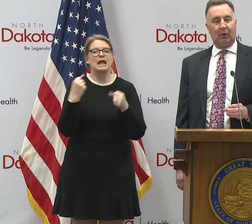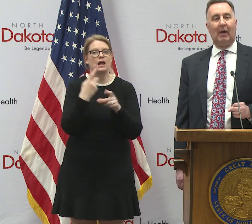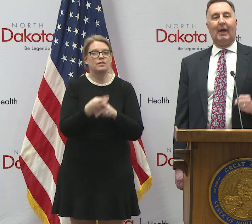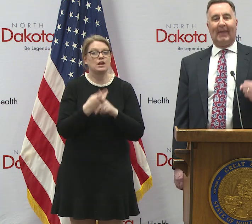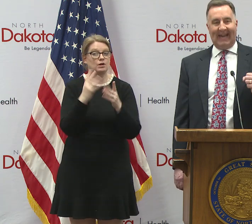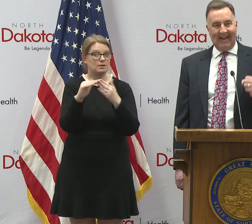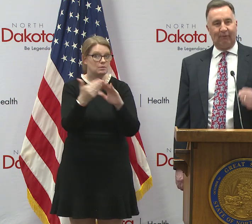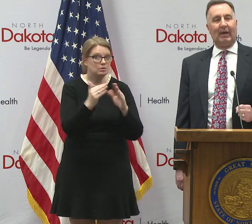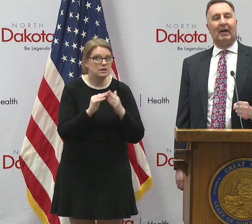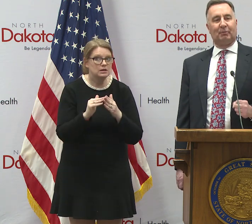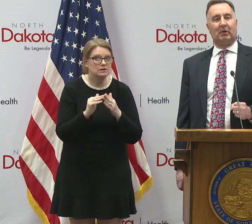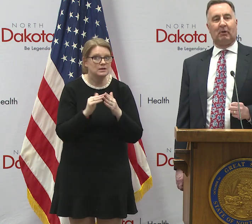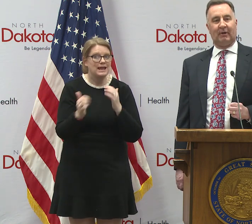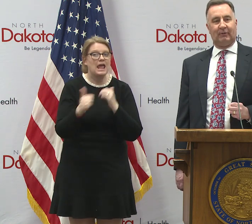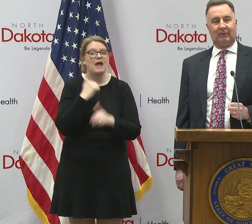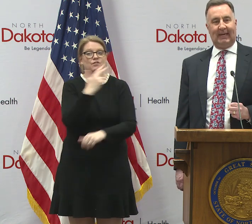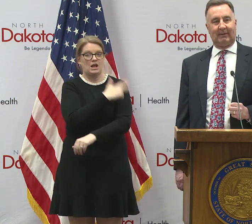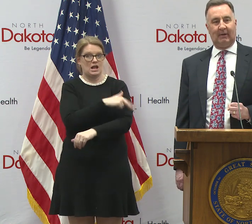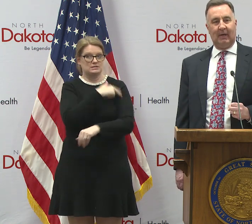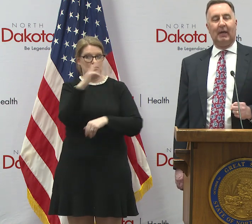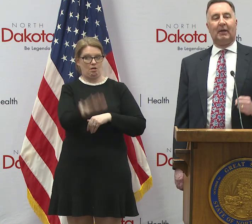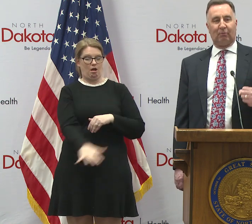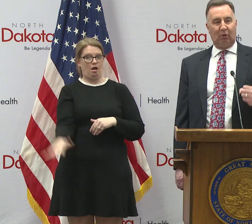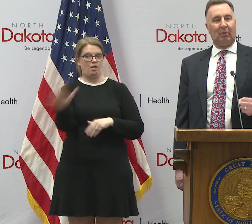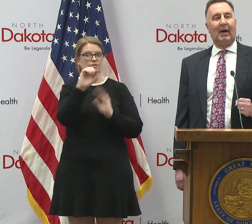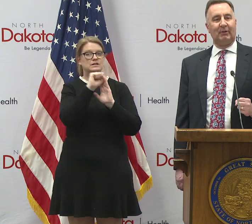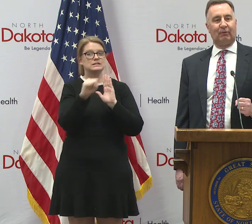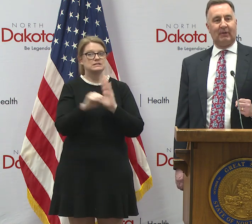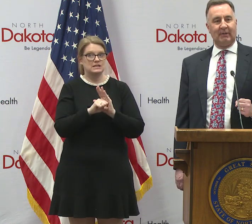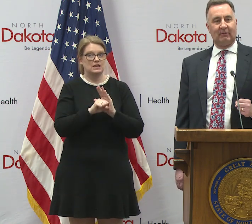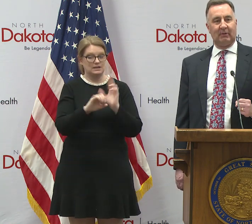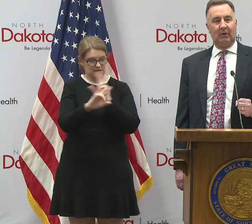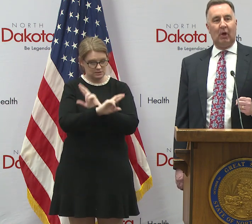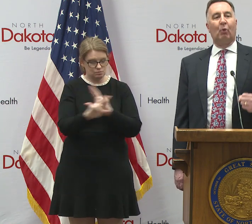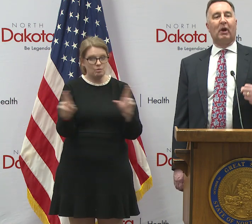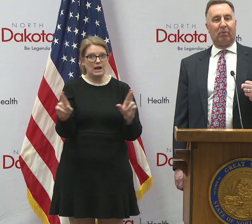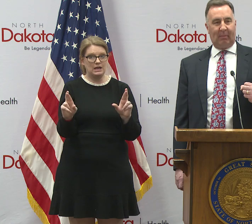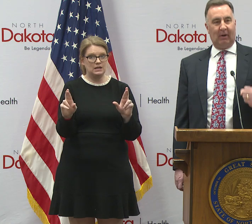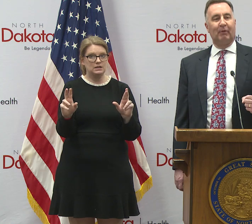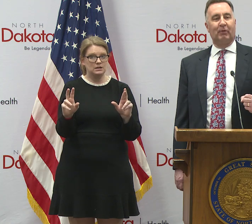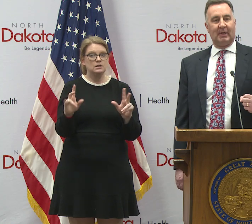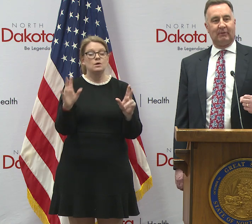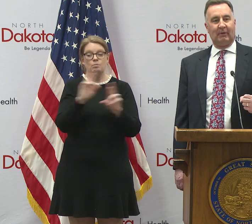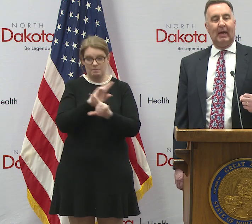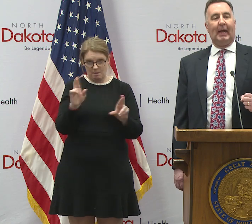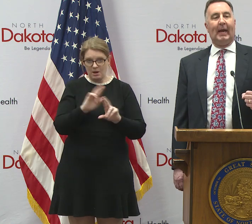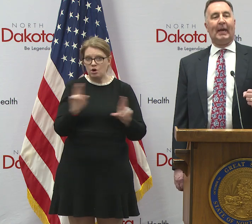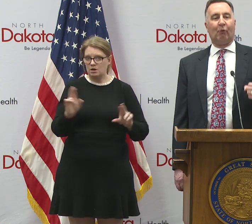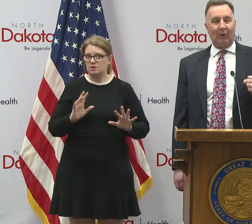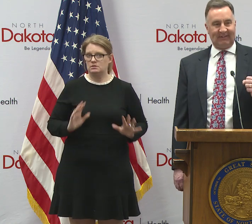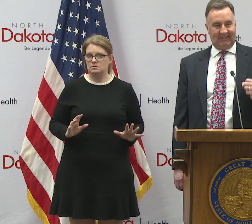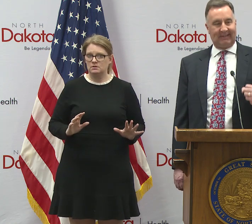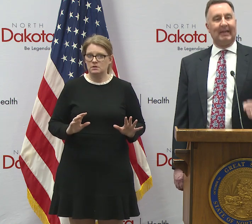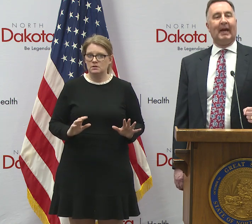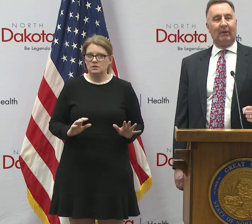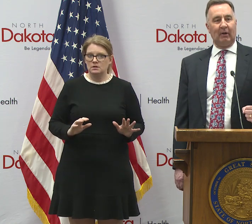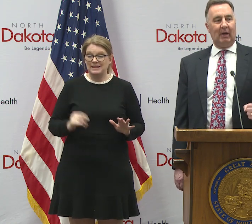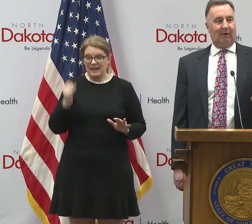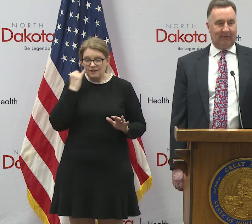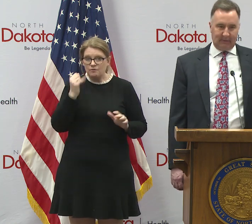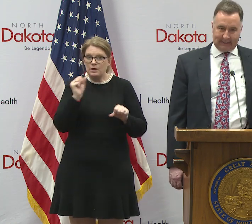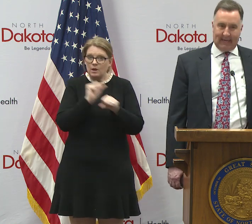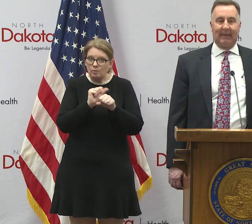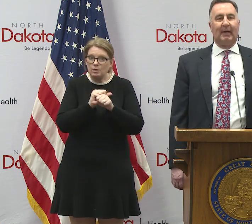assure you that every hospital across the state is mobilized for this. We are preparing for this, and if we stick